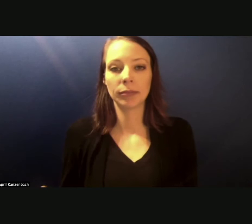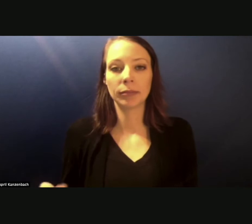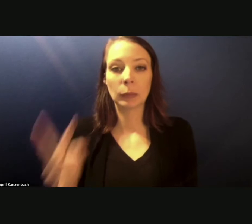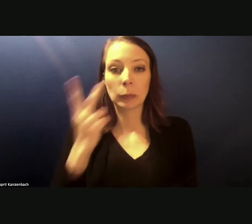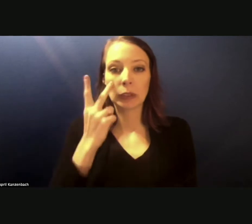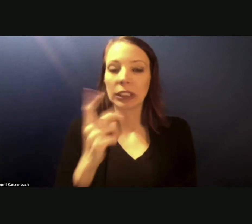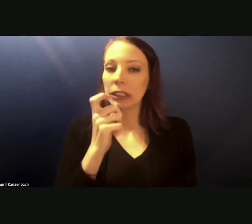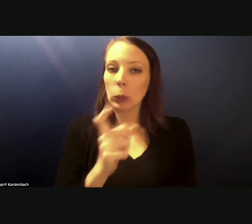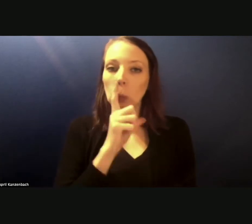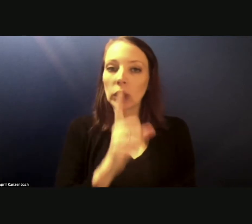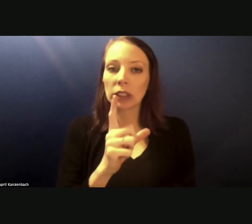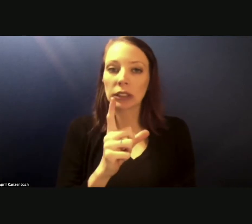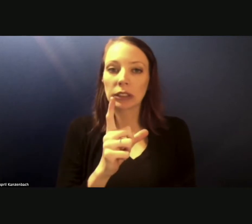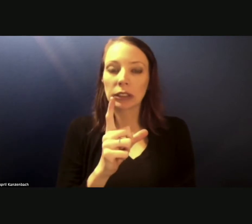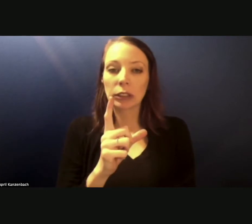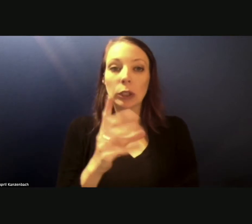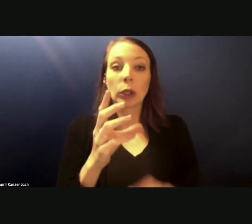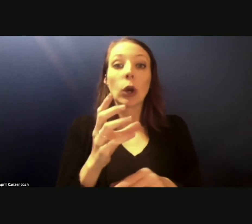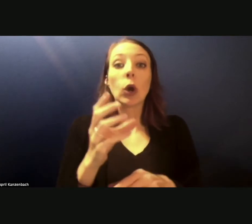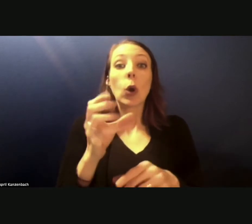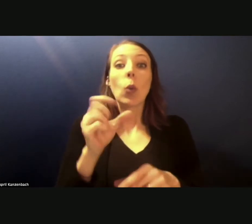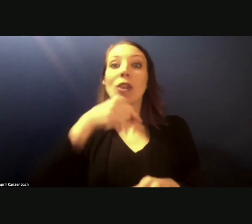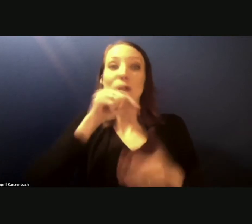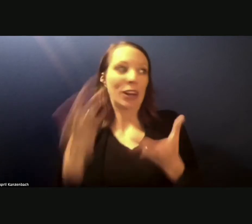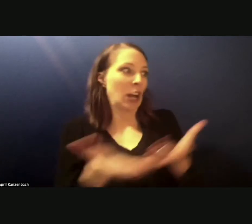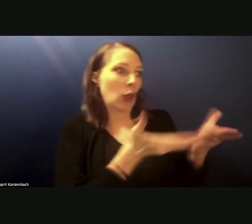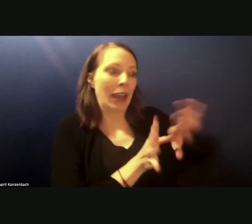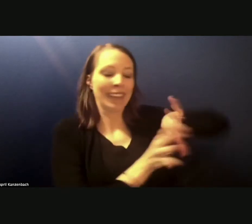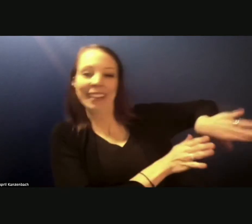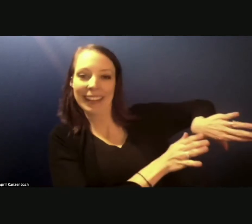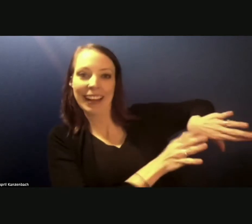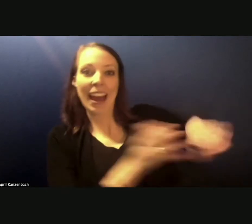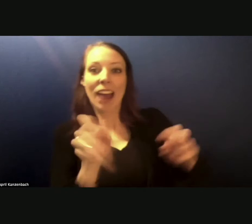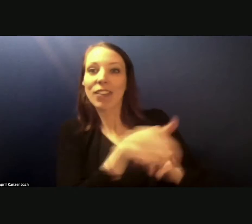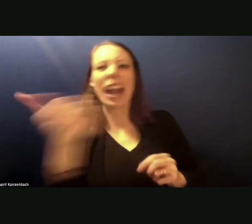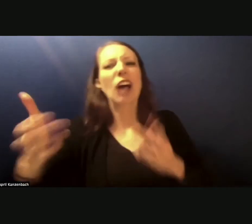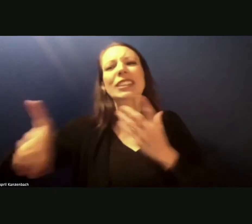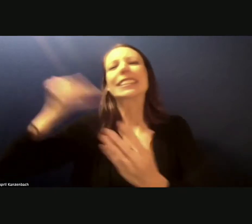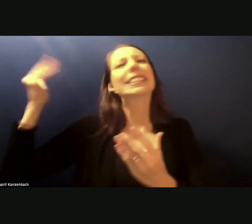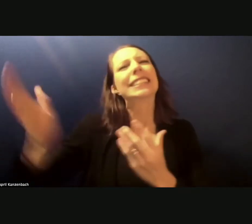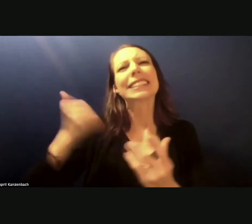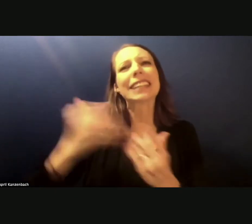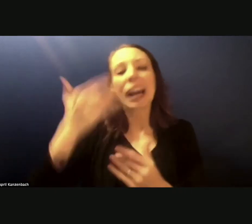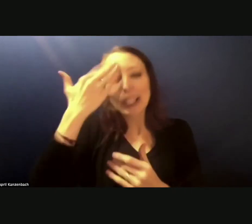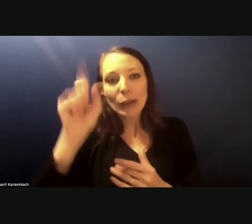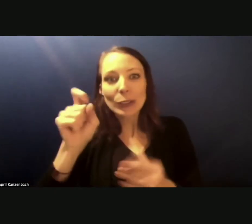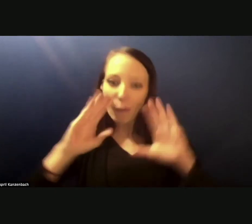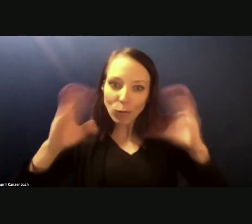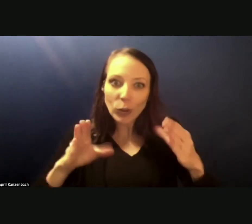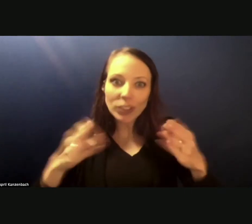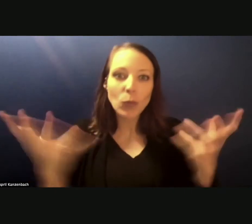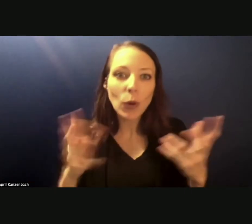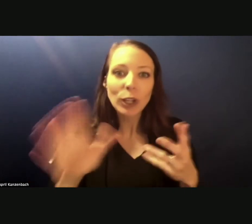not really, once you get the turkey out of the way, everything else is easy. And all you have to do is focus on